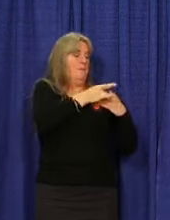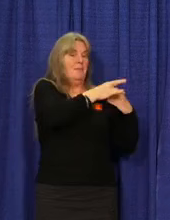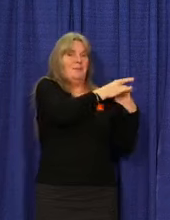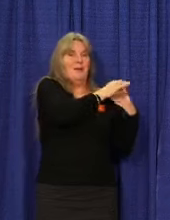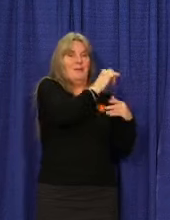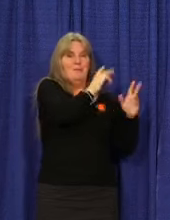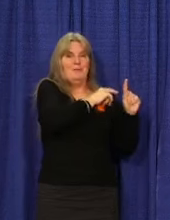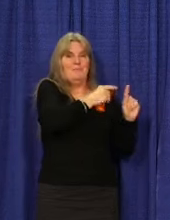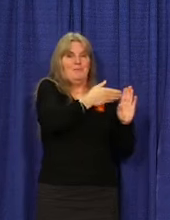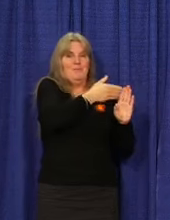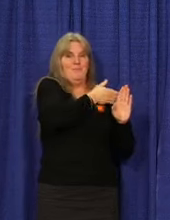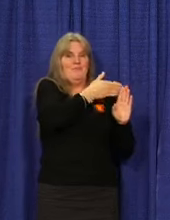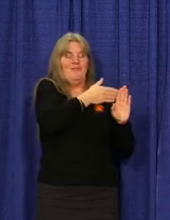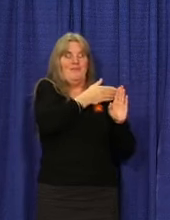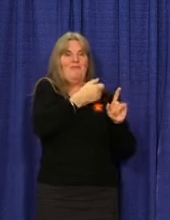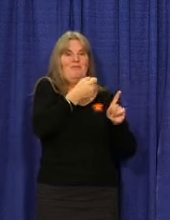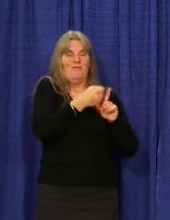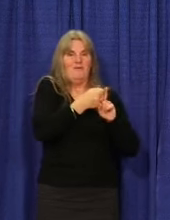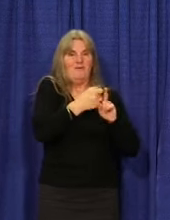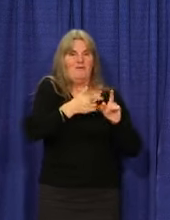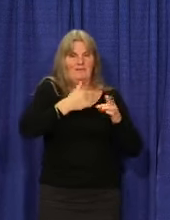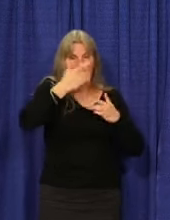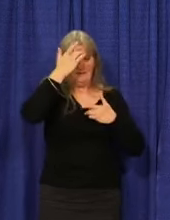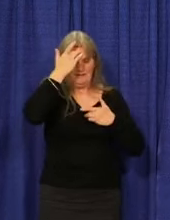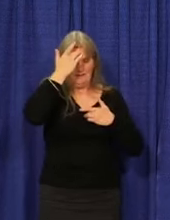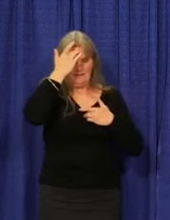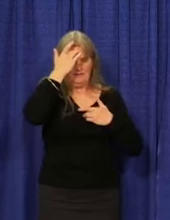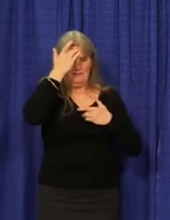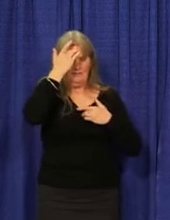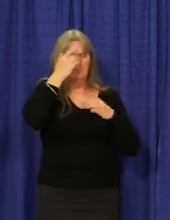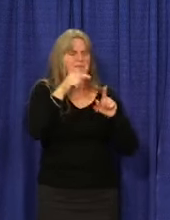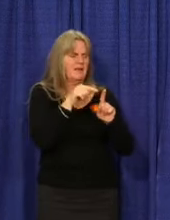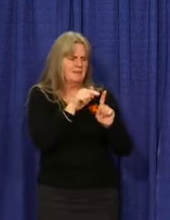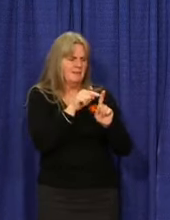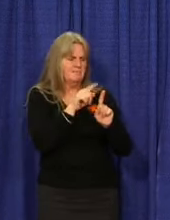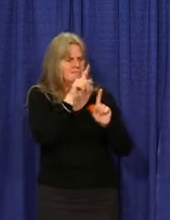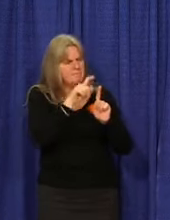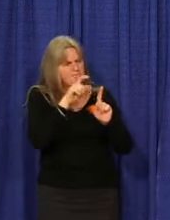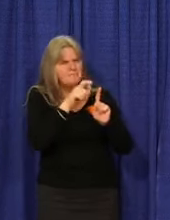time. So we go back 48 hours and then go over